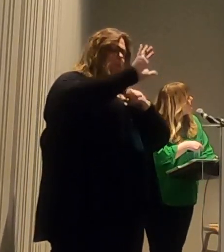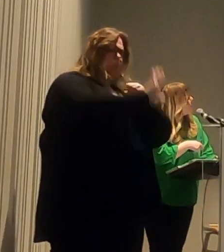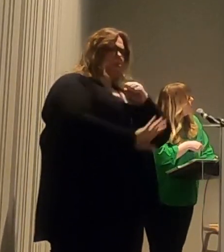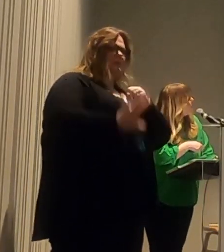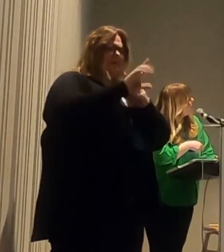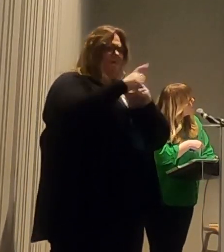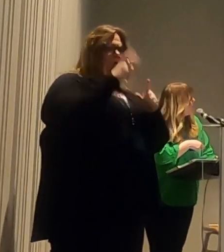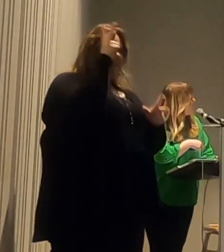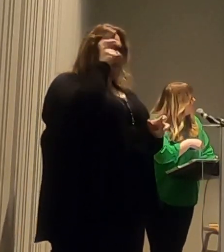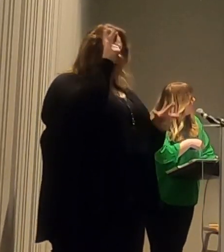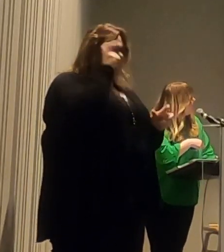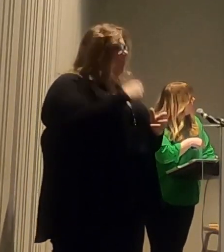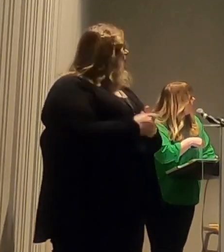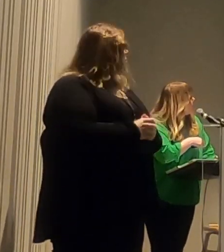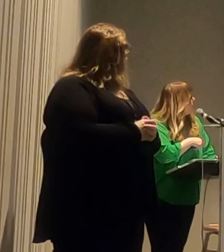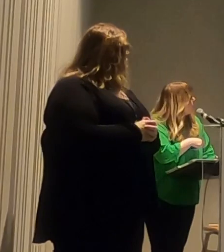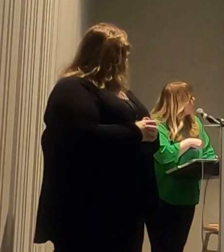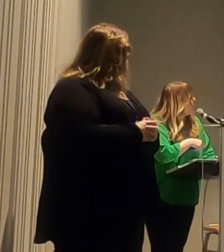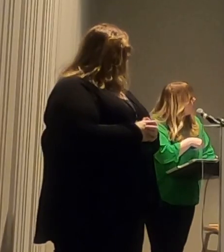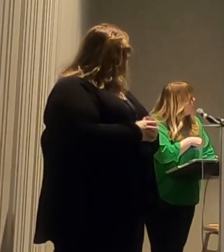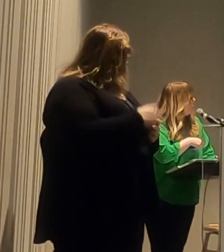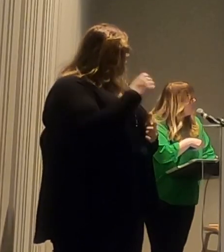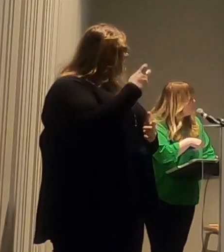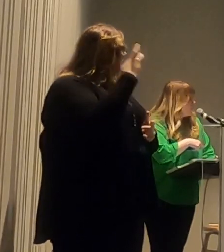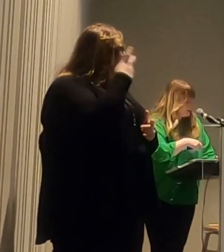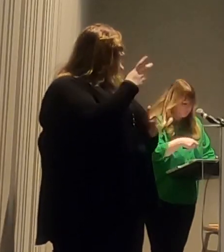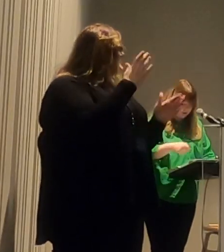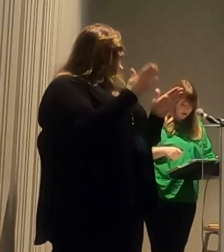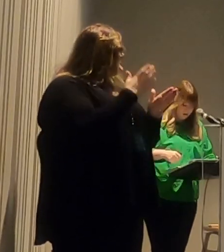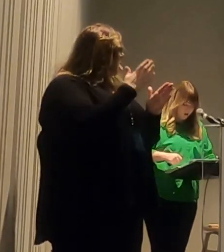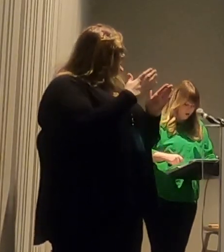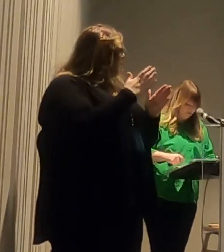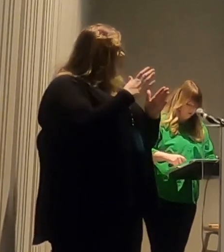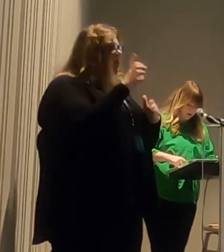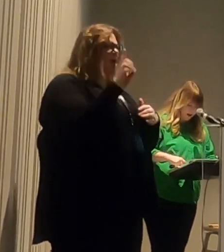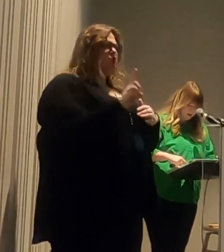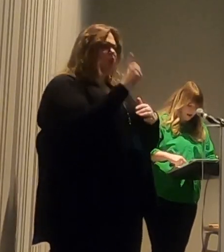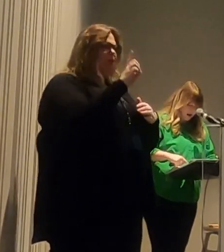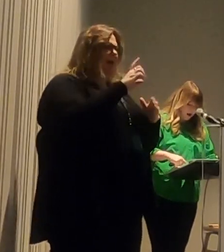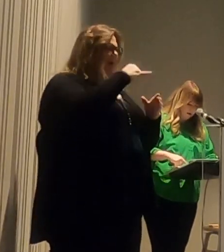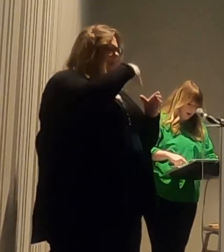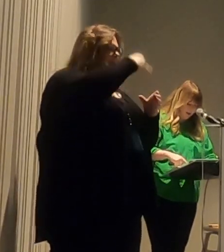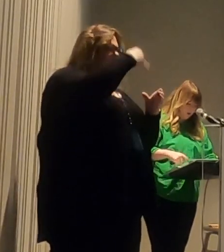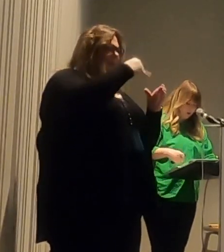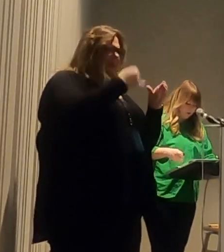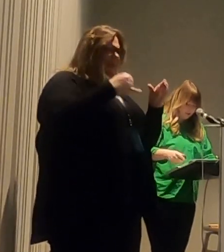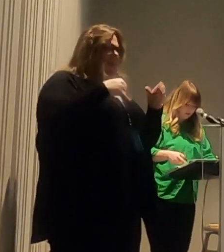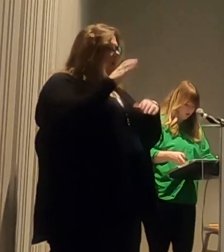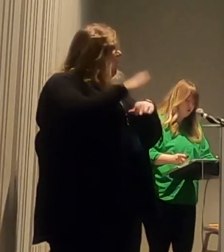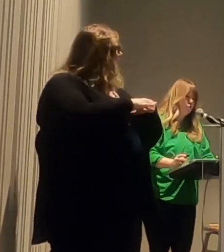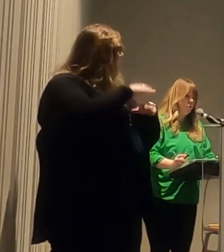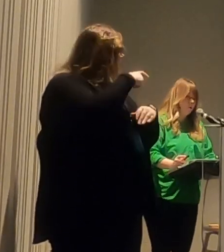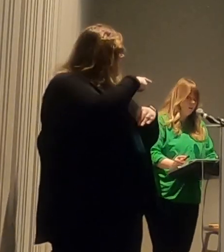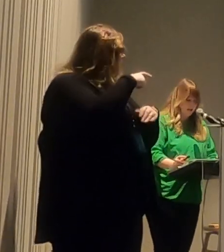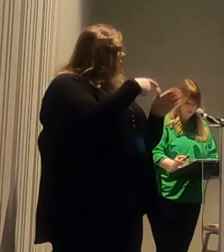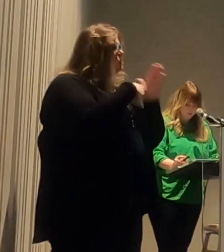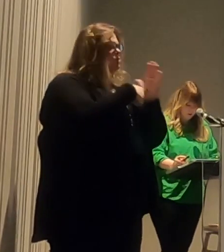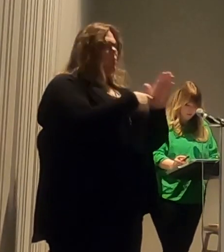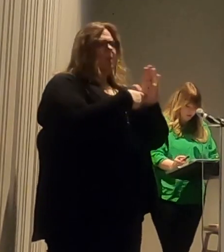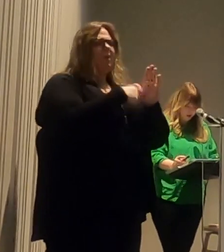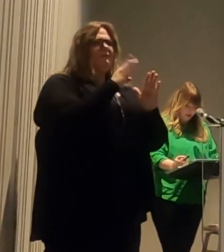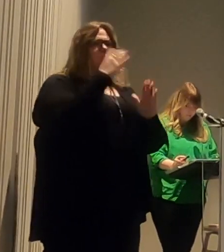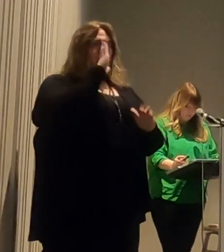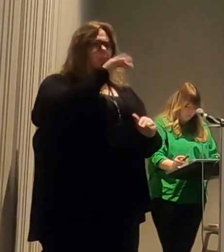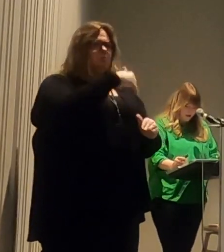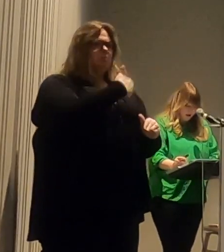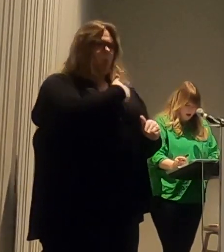You can see, you might be able to see, there's these small little gray wisps coming off of that, and that represents the soul as a